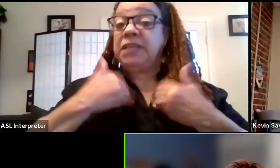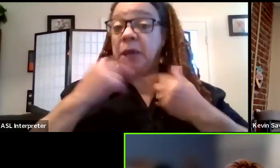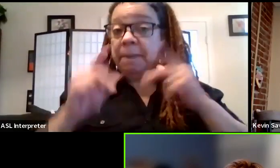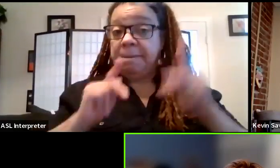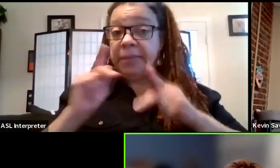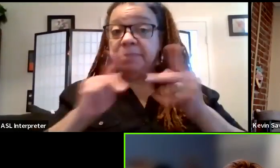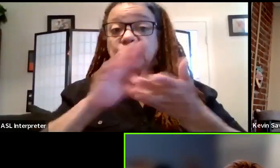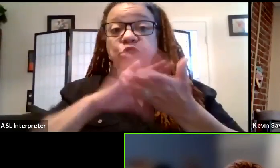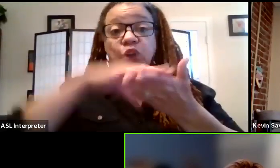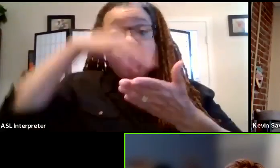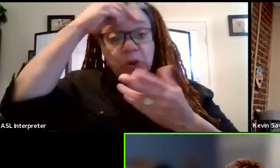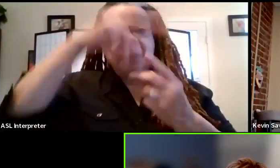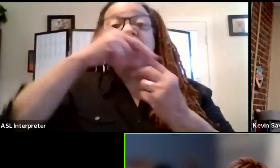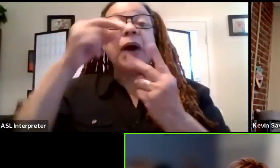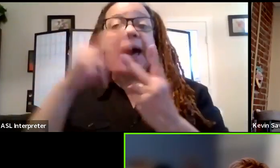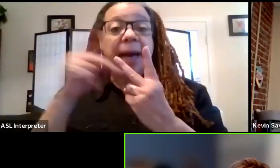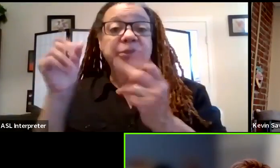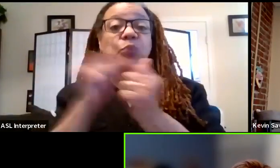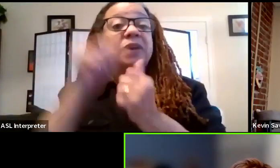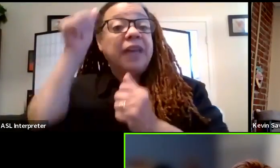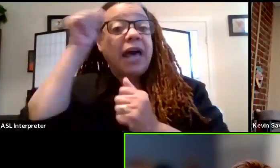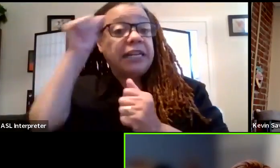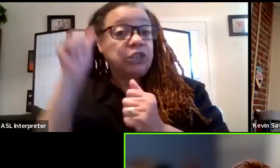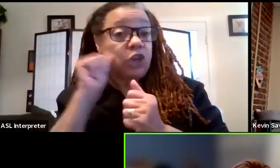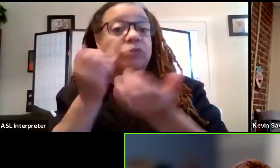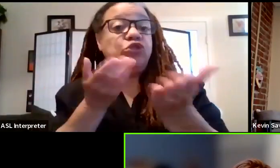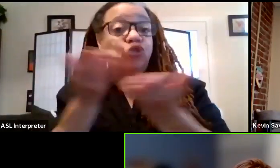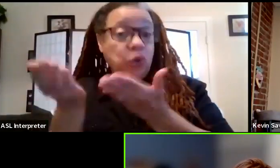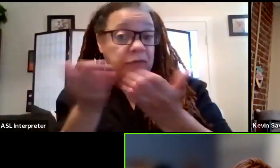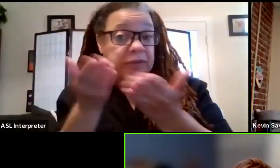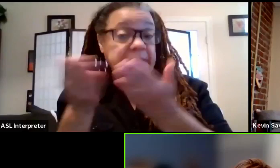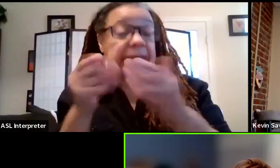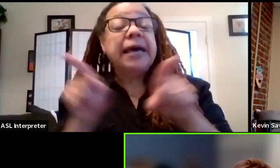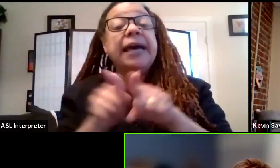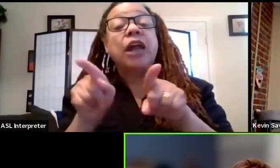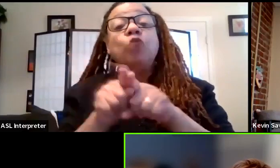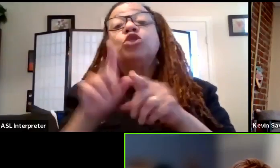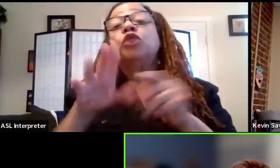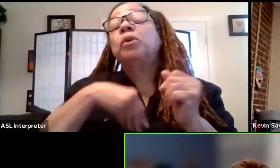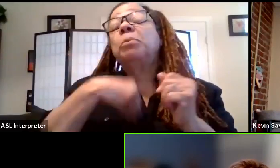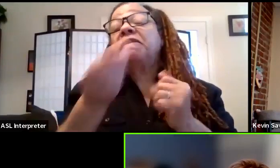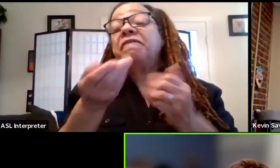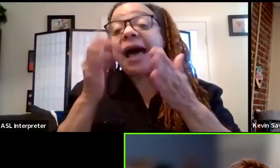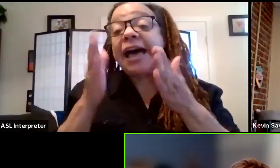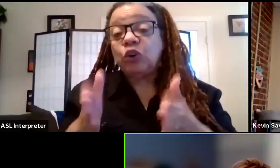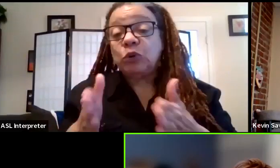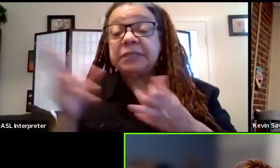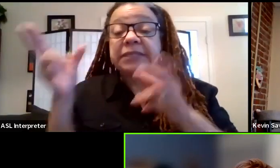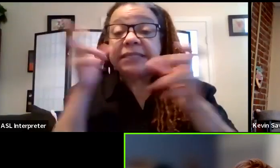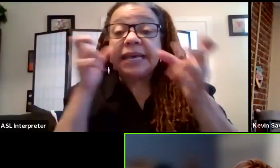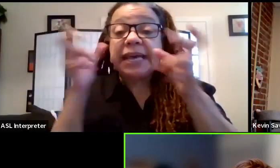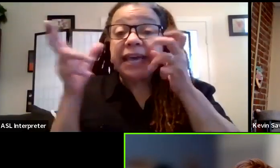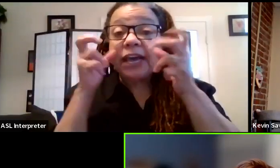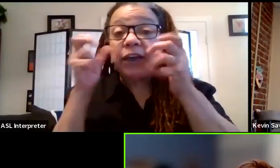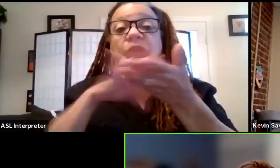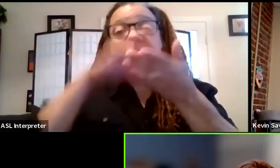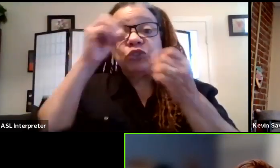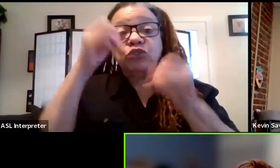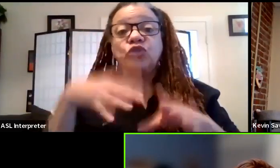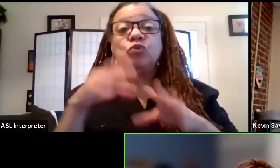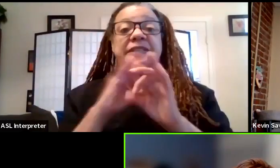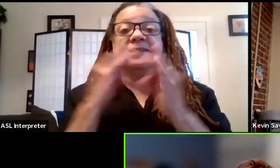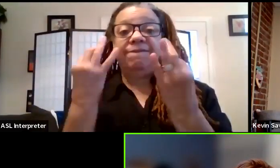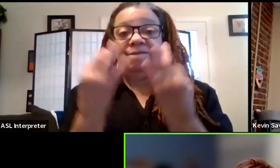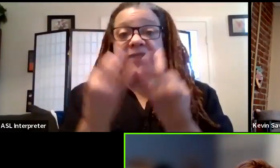about options within adult service, and also for provider agency staff to hear from students and their families about the transition from